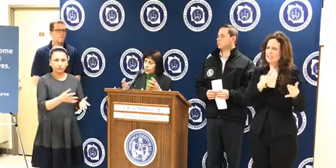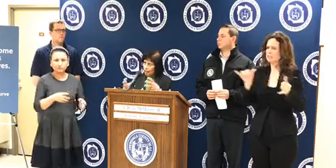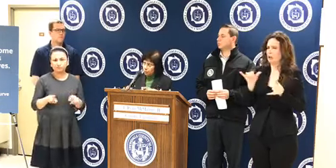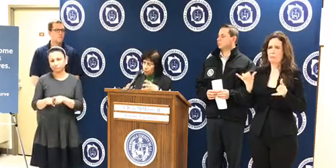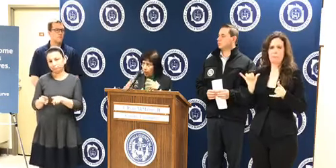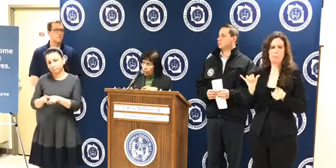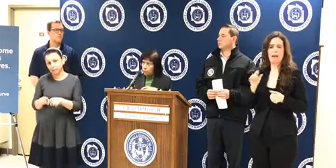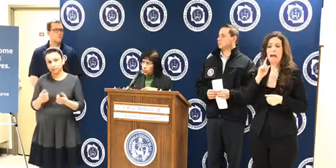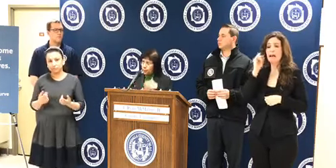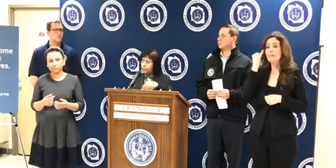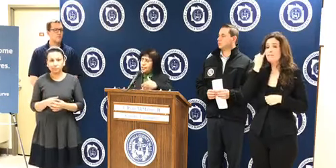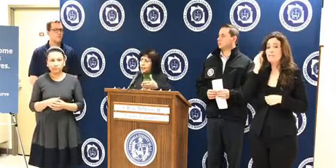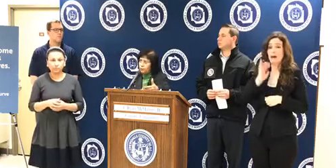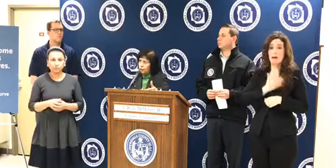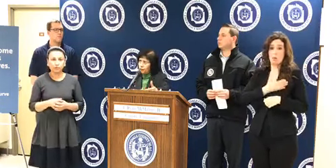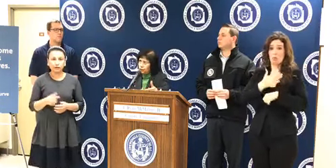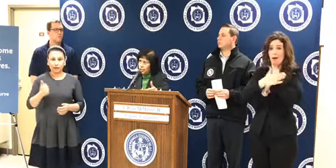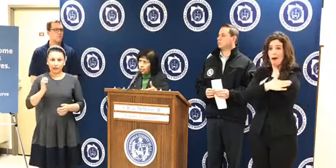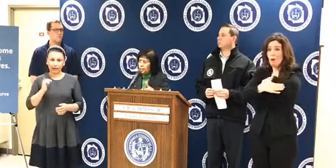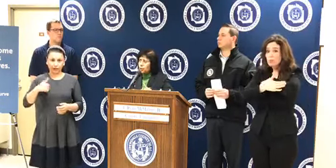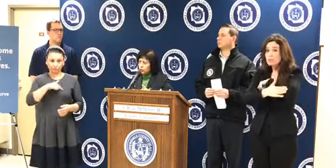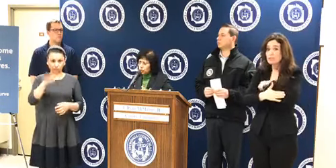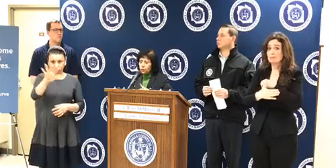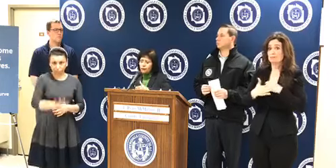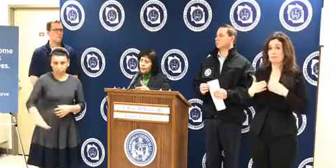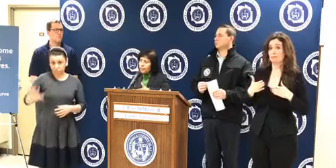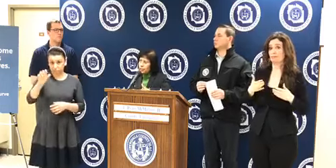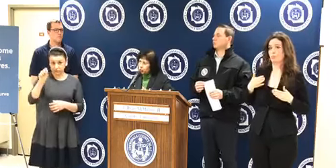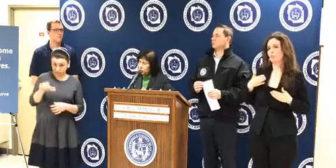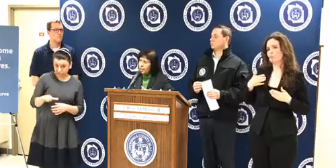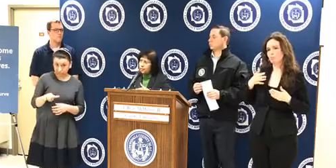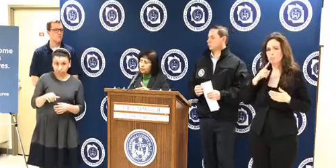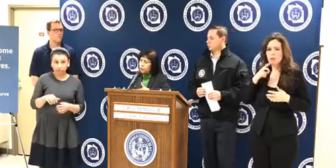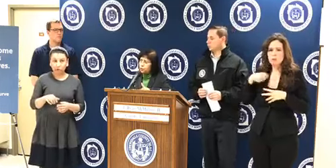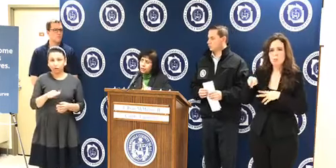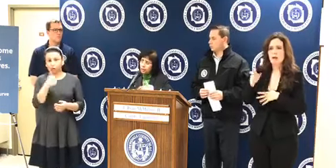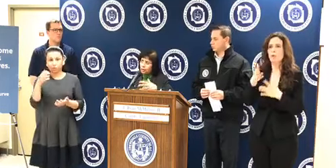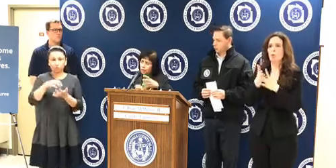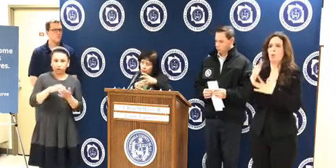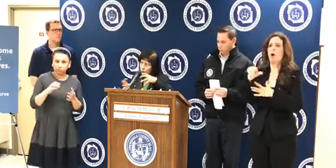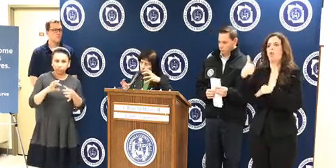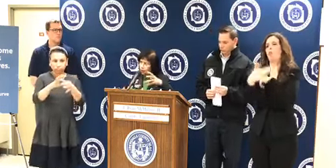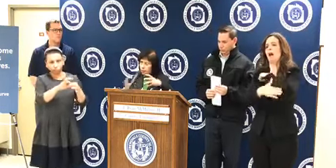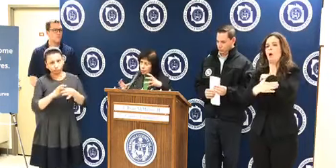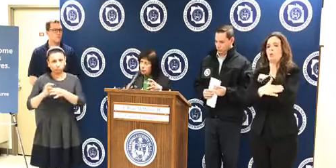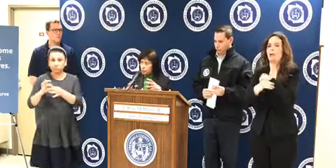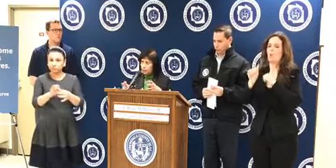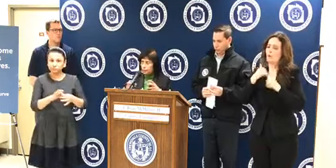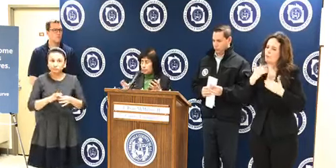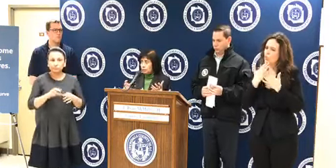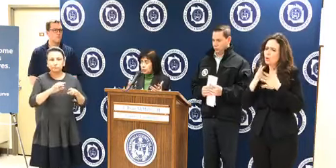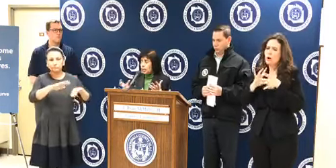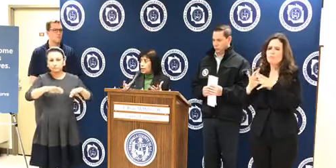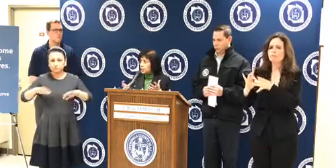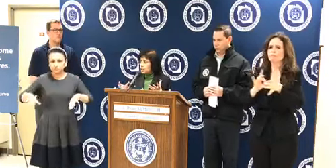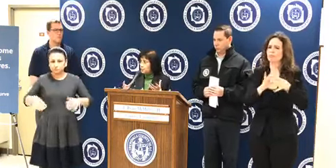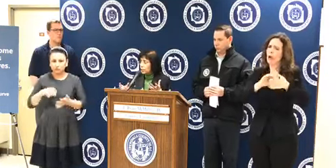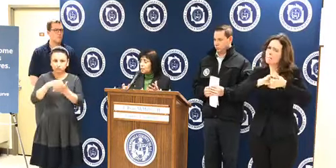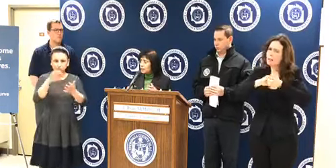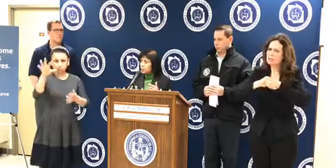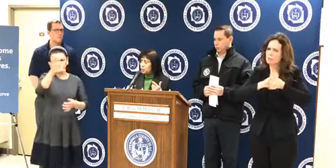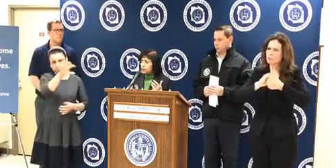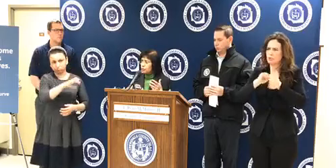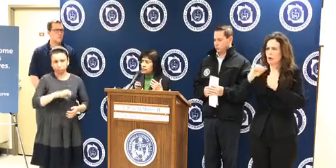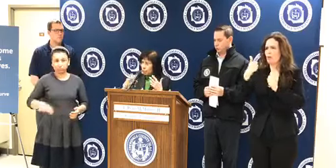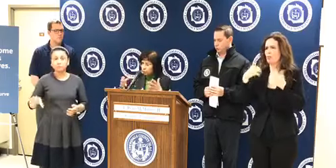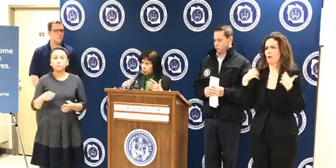if our county resident have traveled through that. We do have very good connectivity between the counties